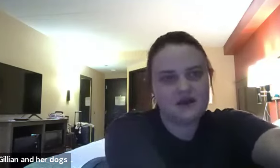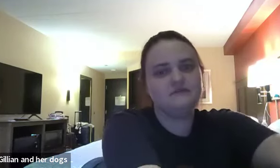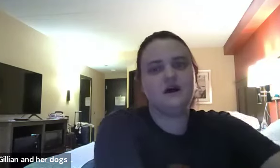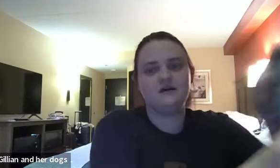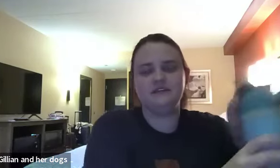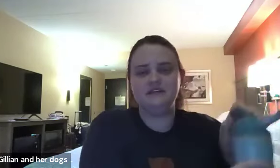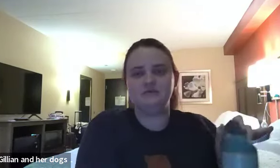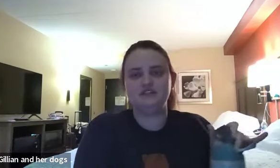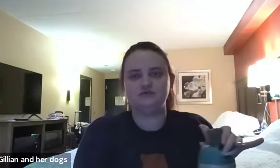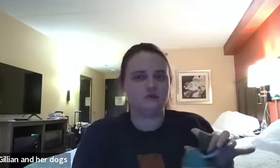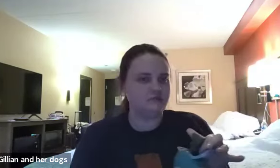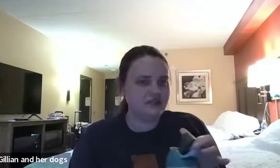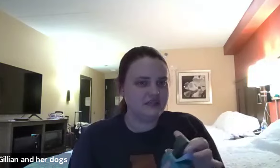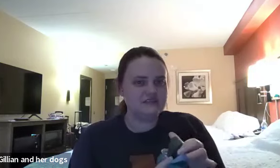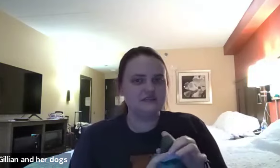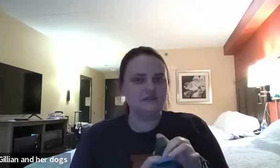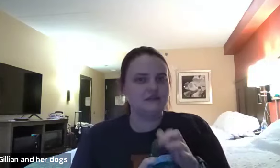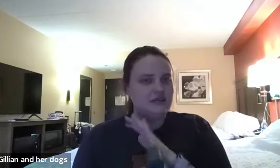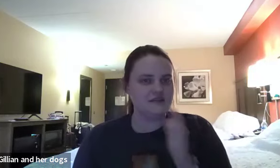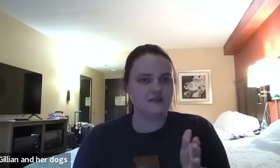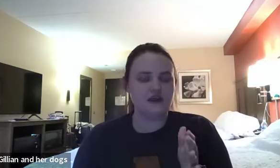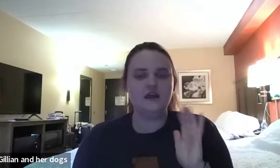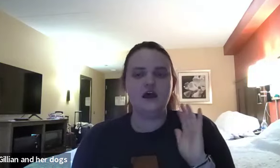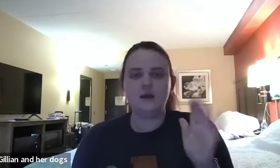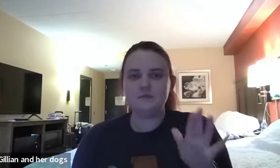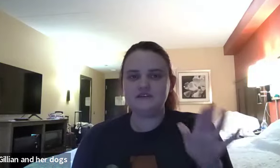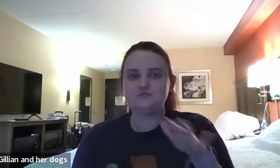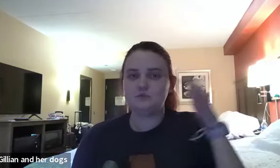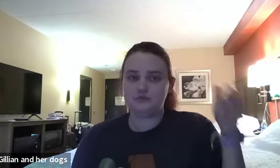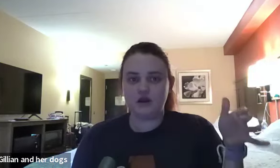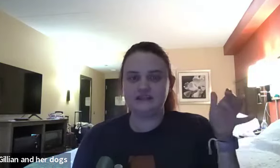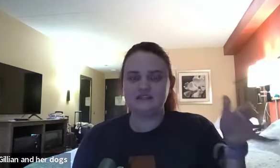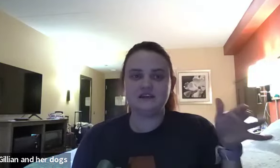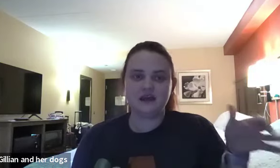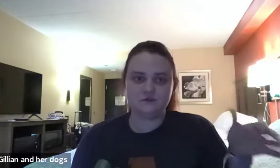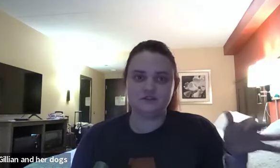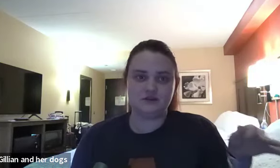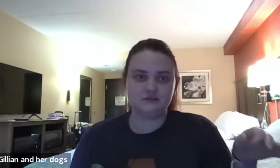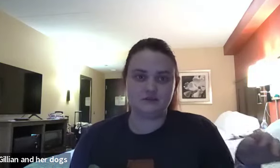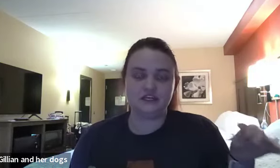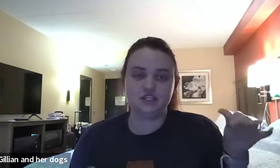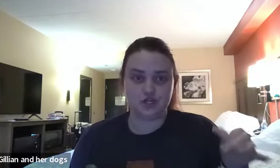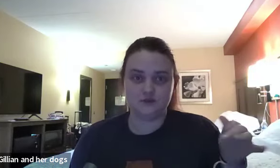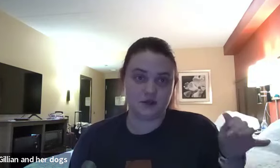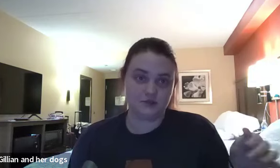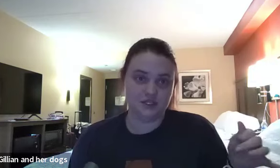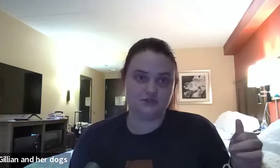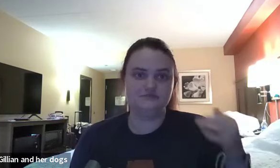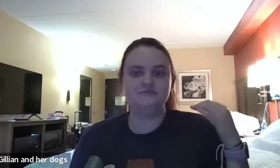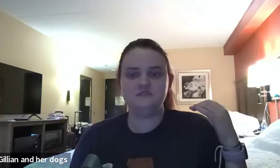of? Need me to repeat? Anything like that? I'm gonna make this more broad. It does not have to be directly related to jobs or occupation,